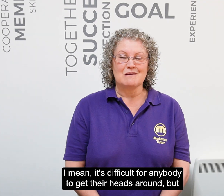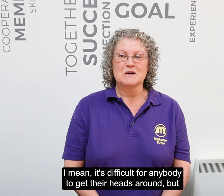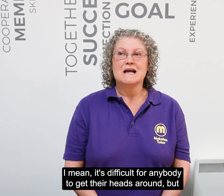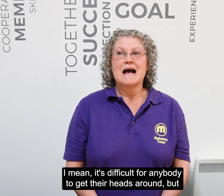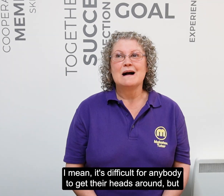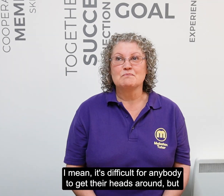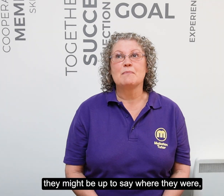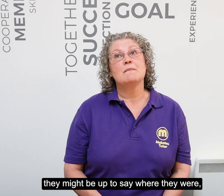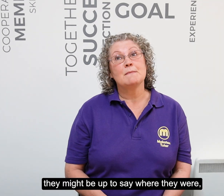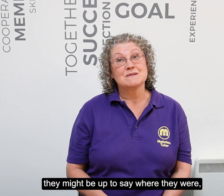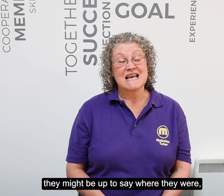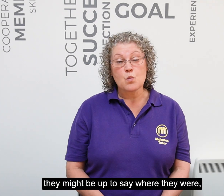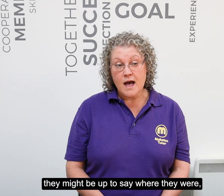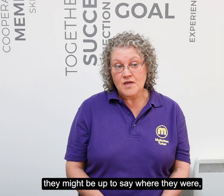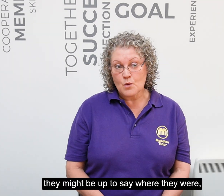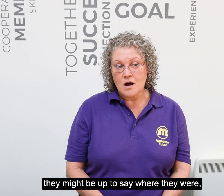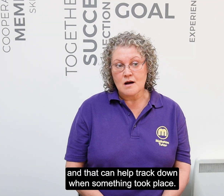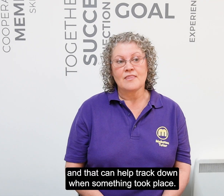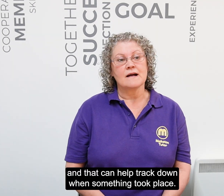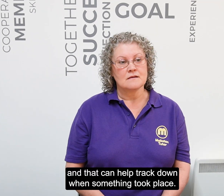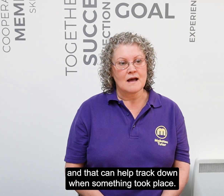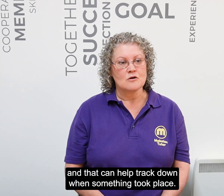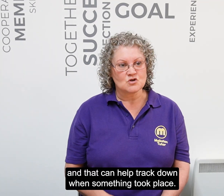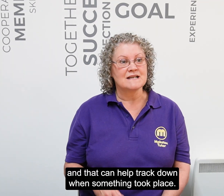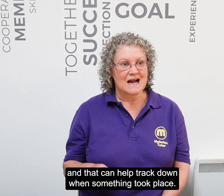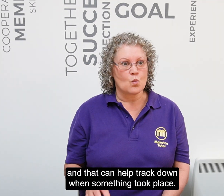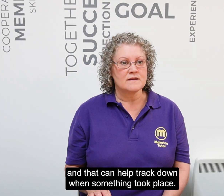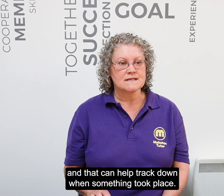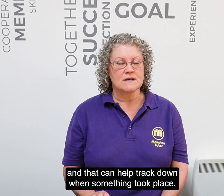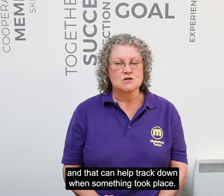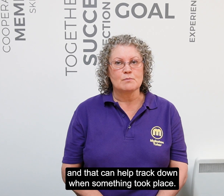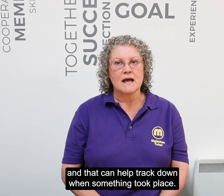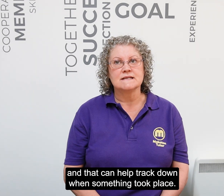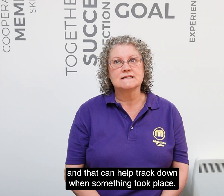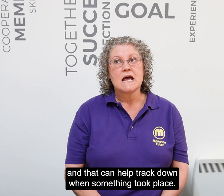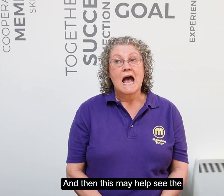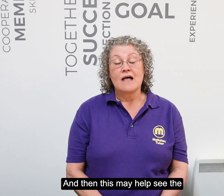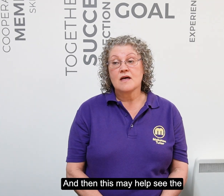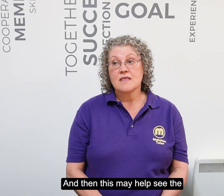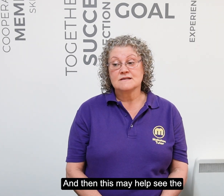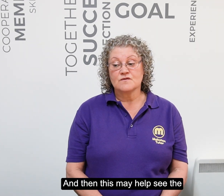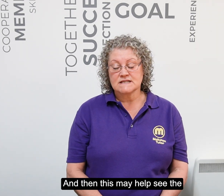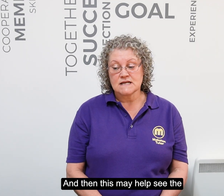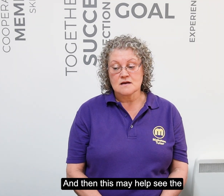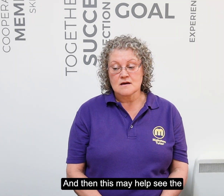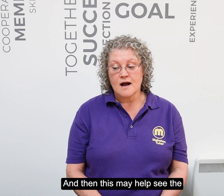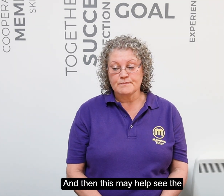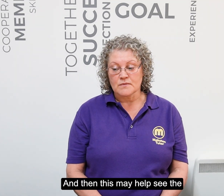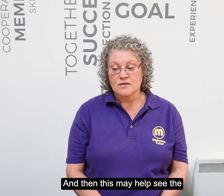but they might be able to say where they were, and that can help track down when something took place. And then there's obviously